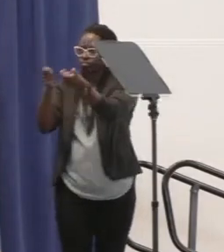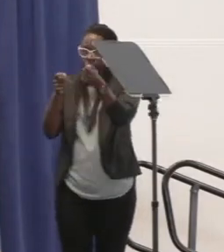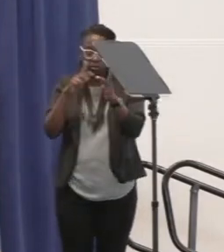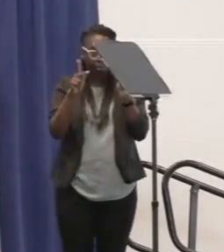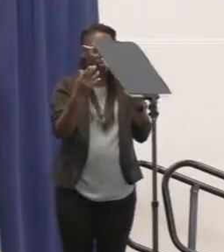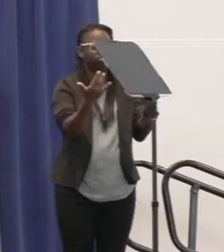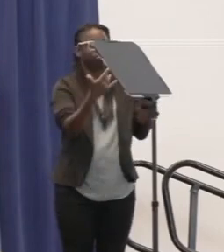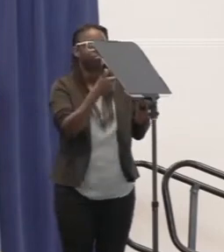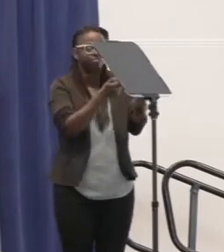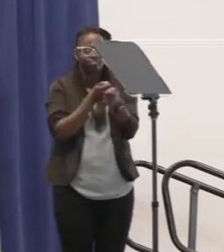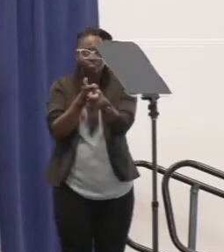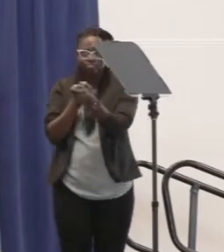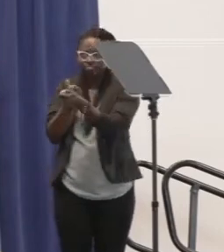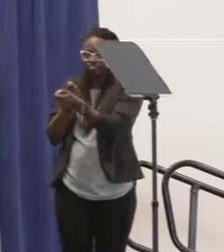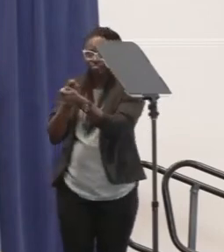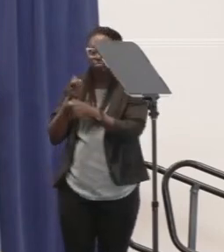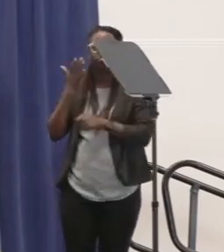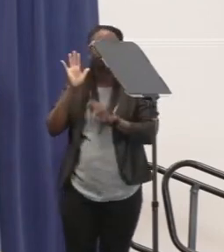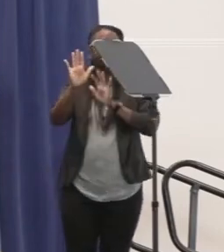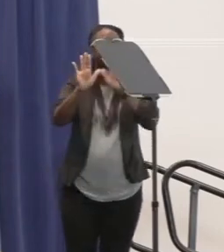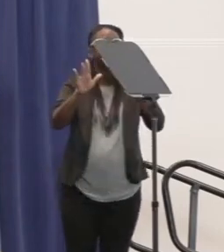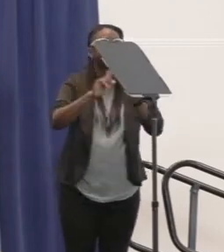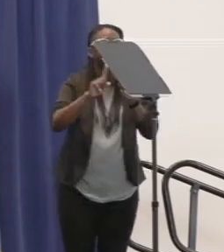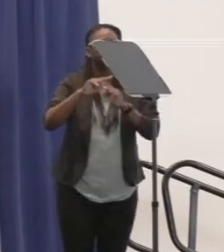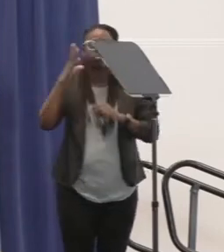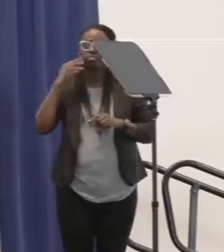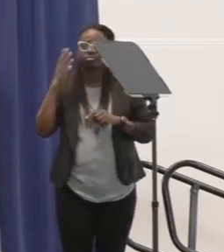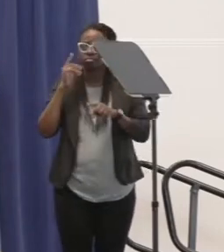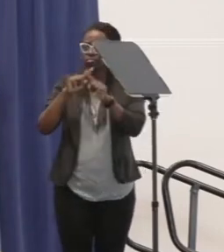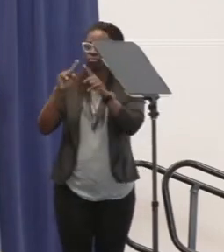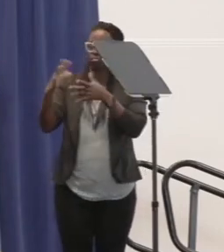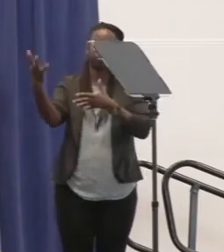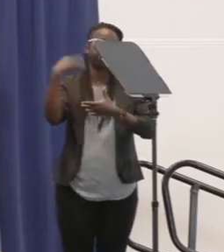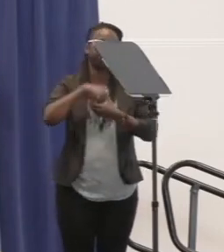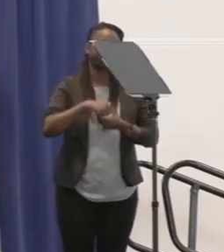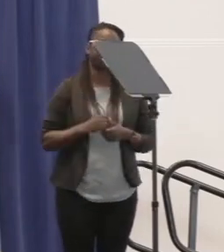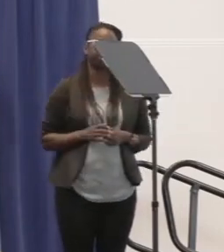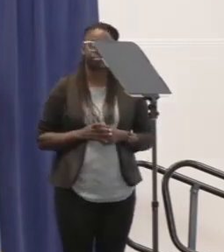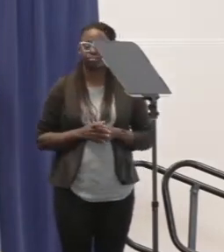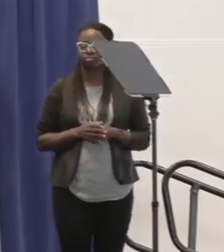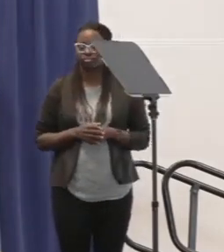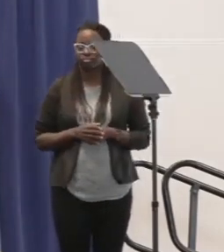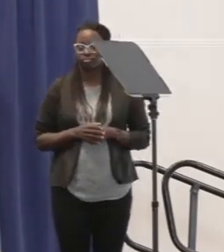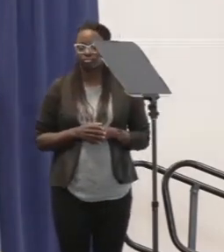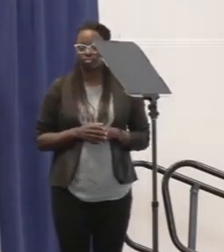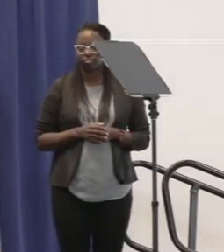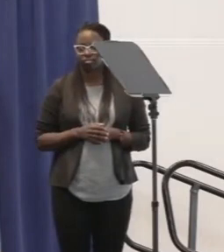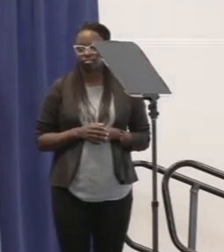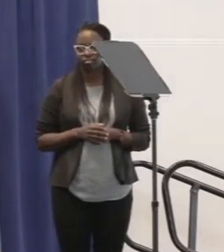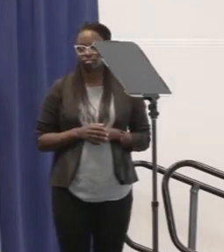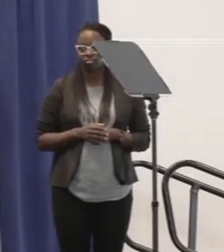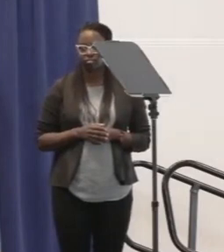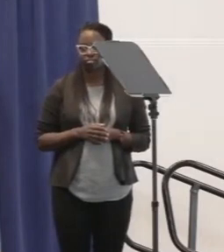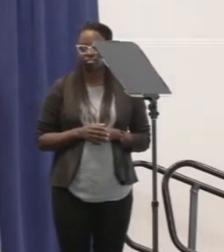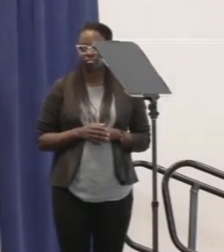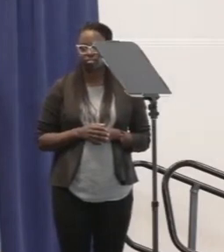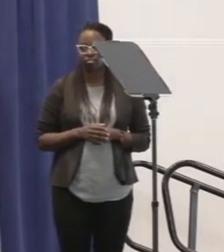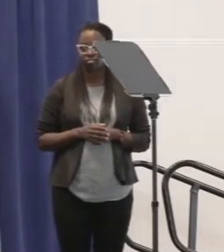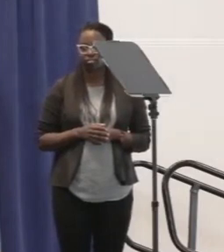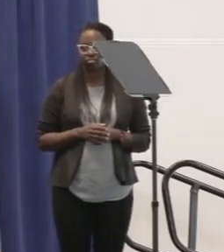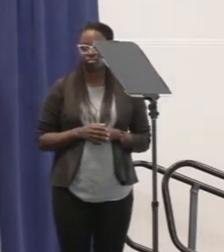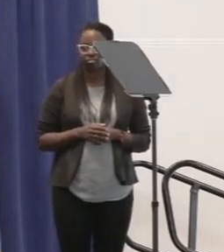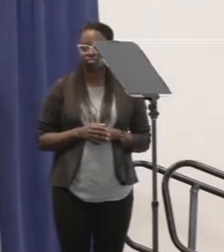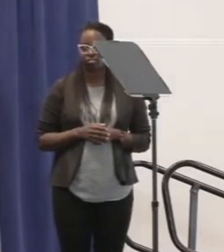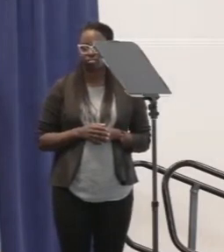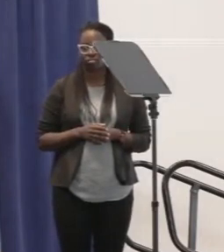all our students. And it is the honor of a lifetime to prepare these remarkable students to